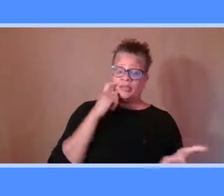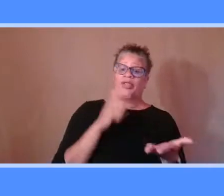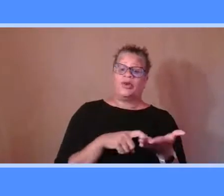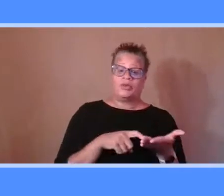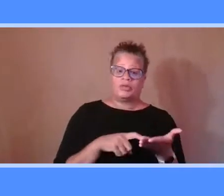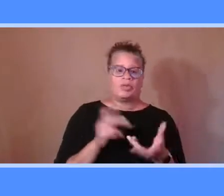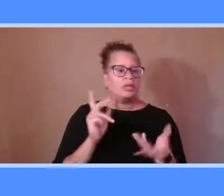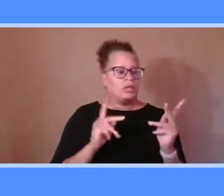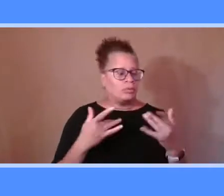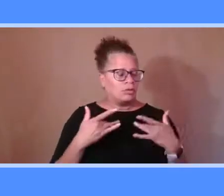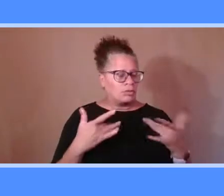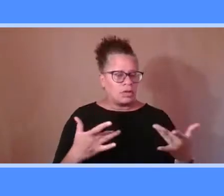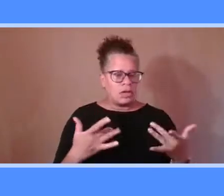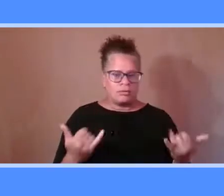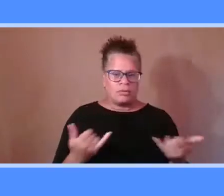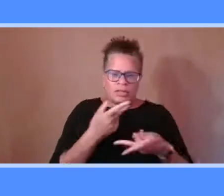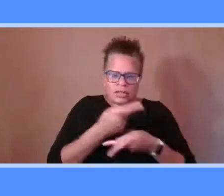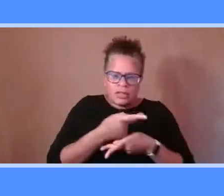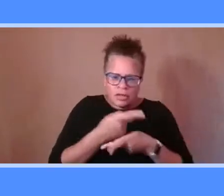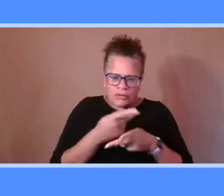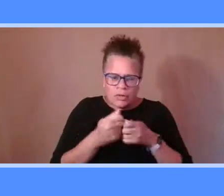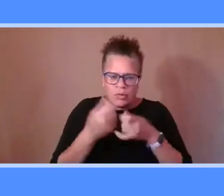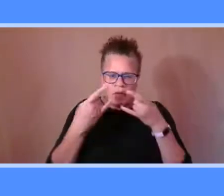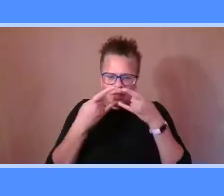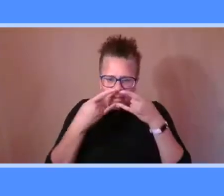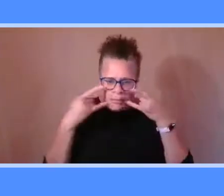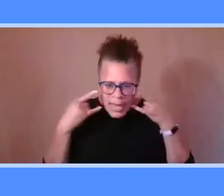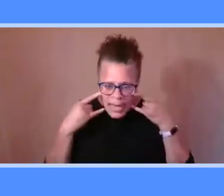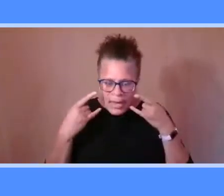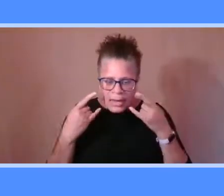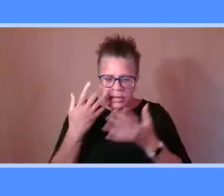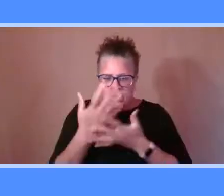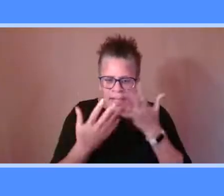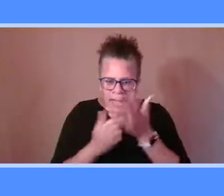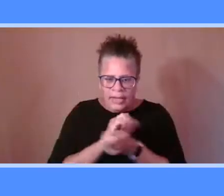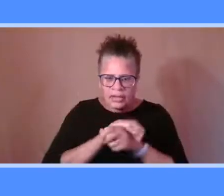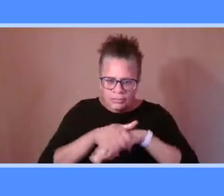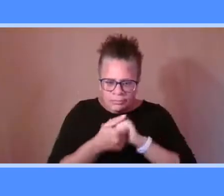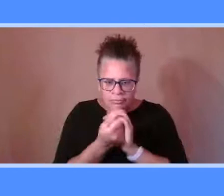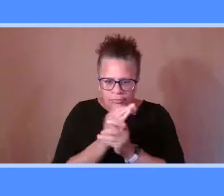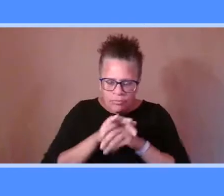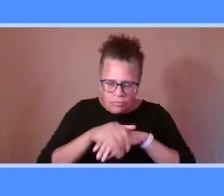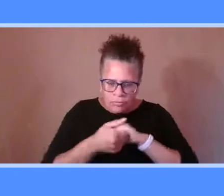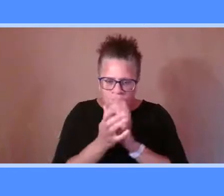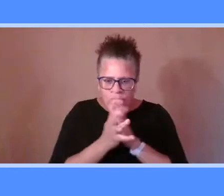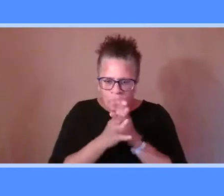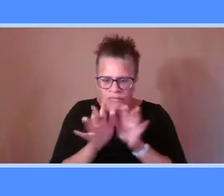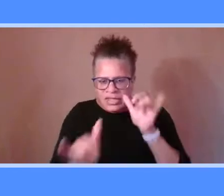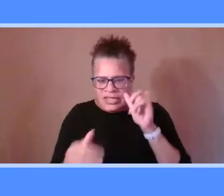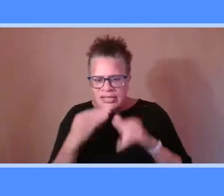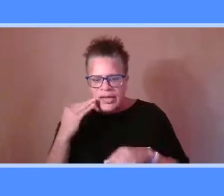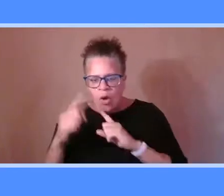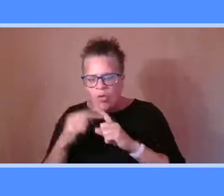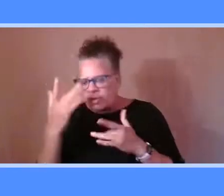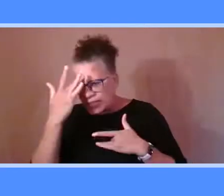because people are being so careful with masking and washing their hands and staying home when they're